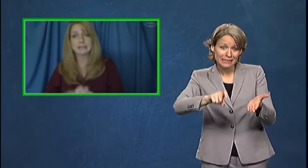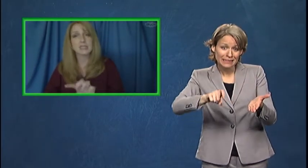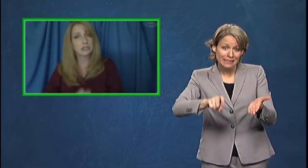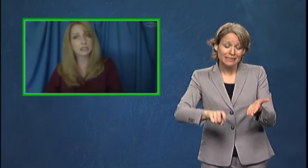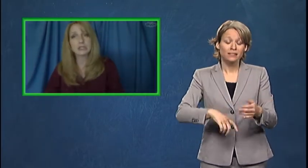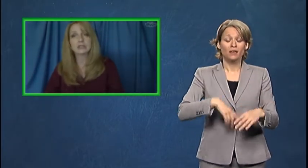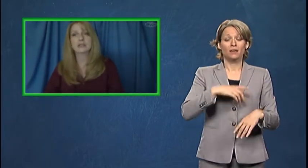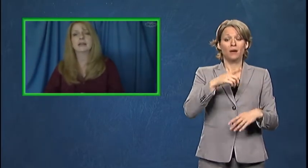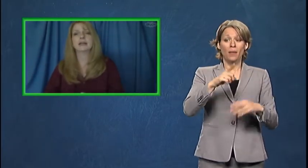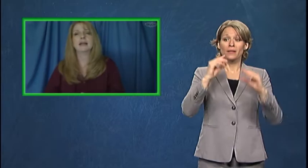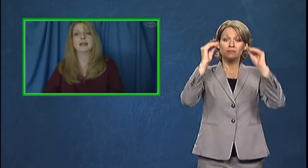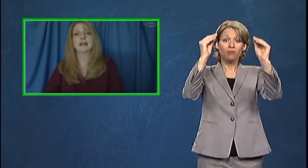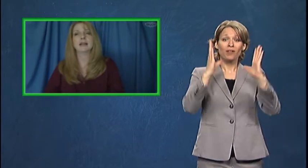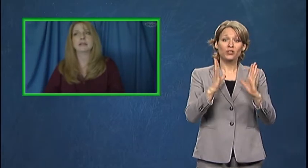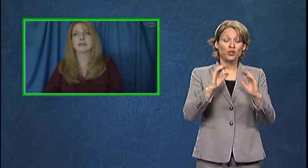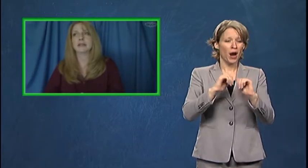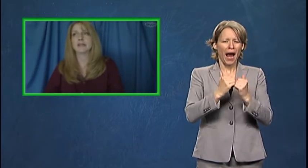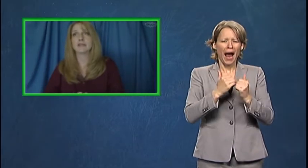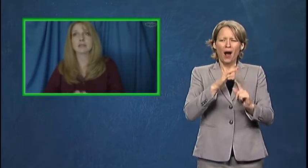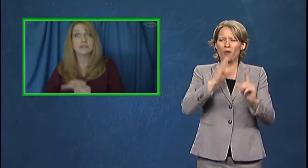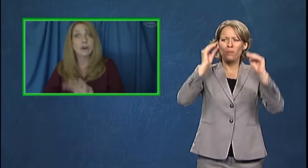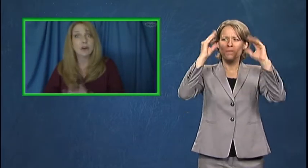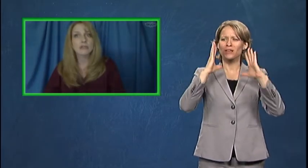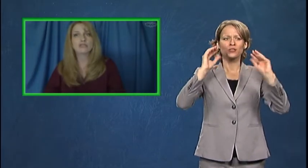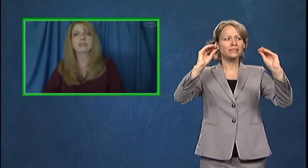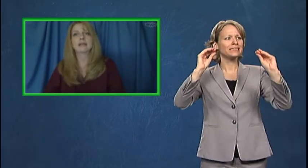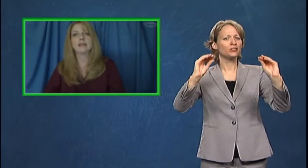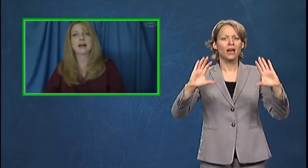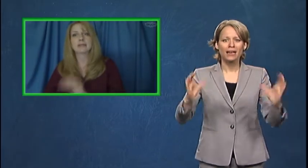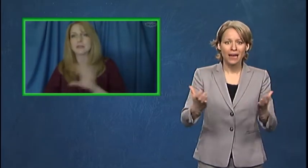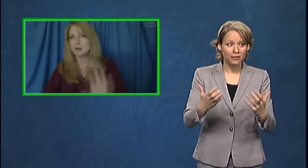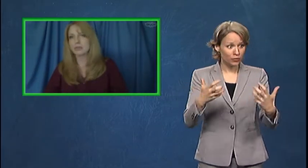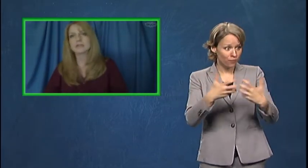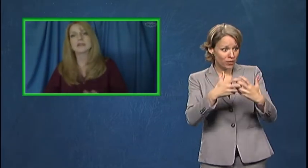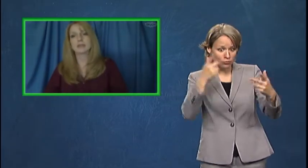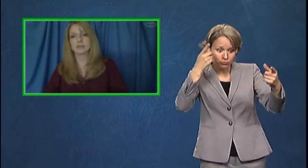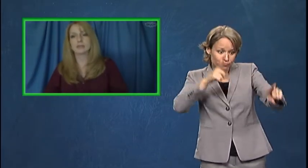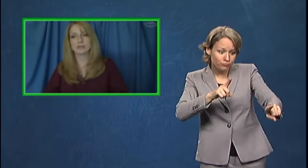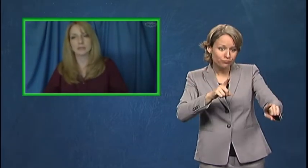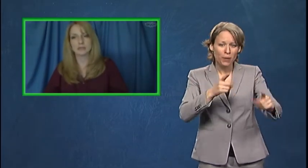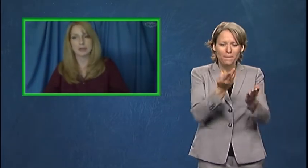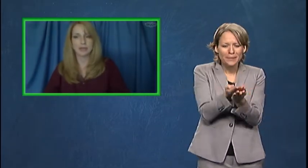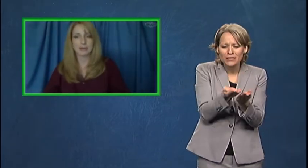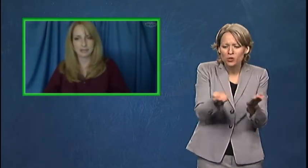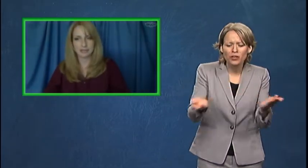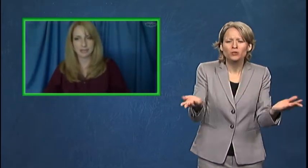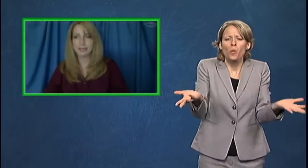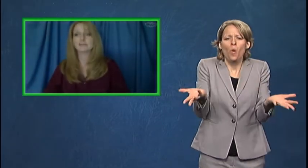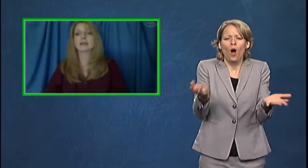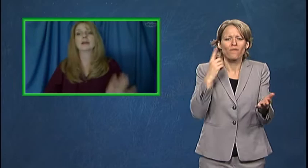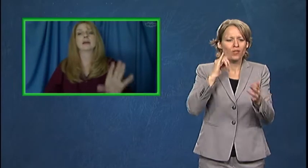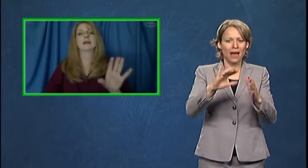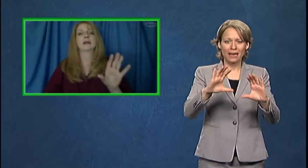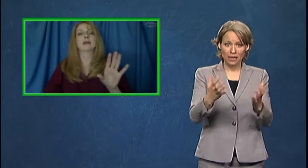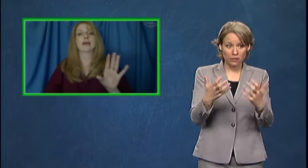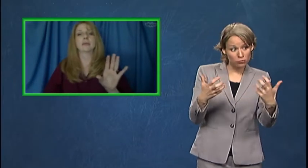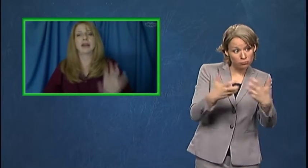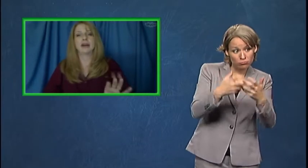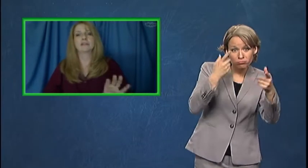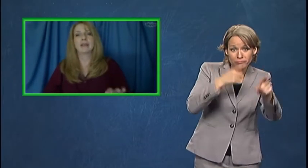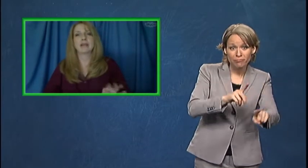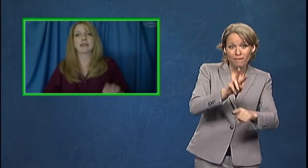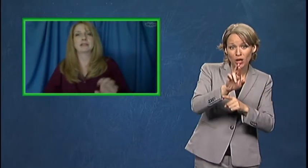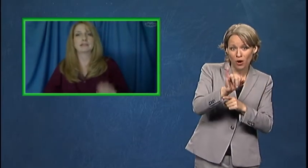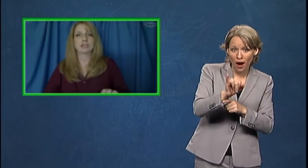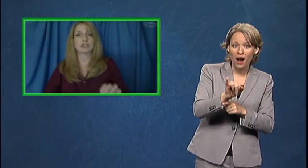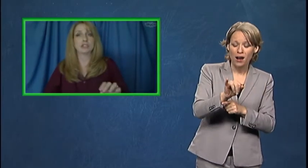presenting material, and the level of involvement in the class, and all those variables we've been talking about today. And we have